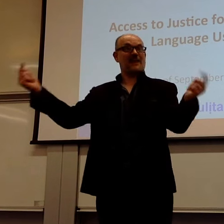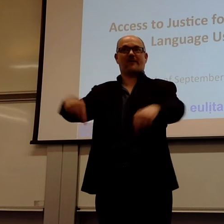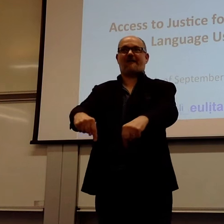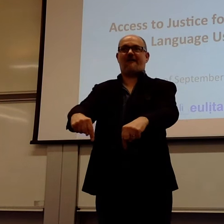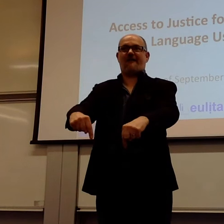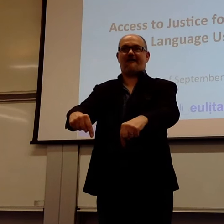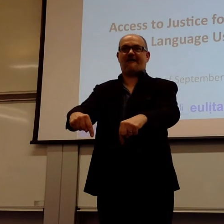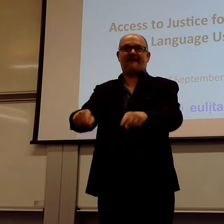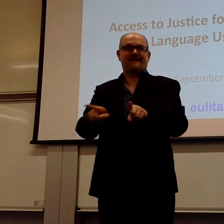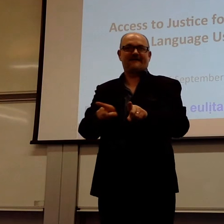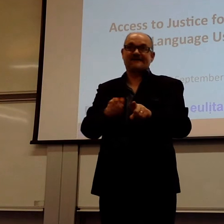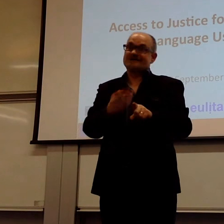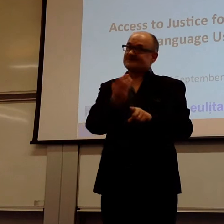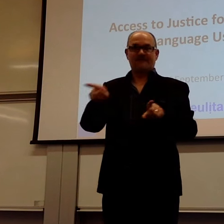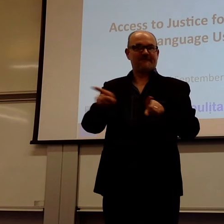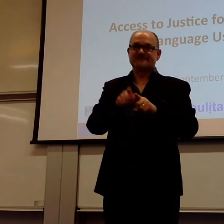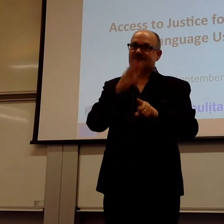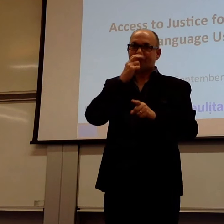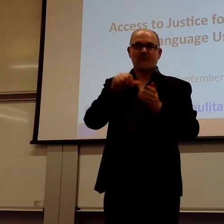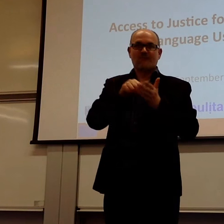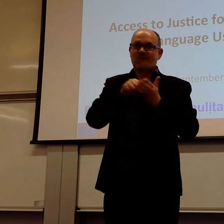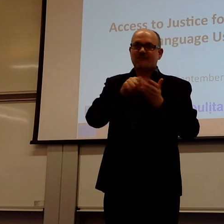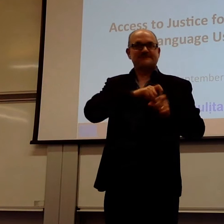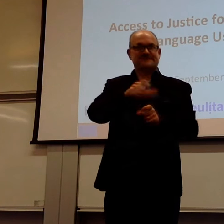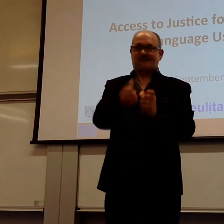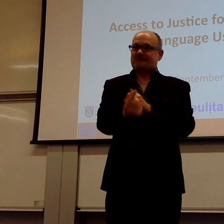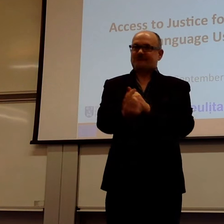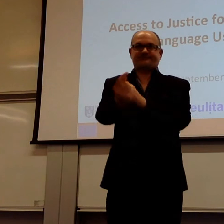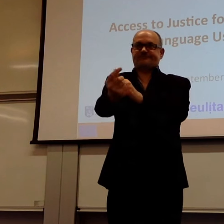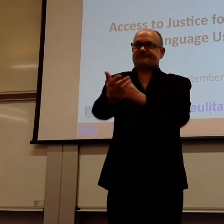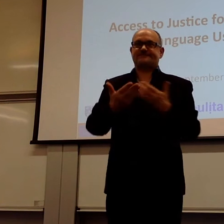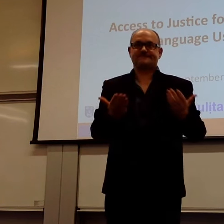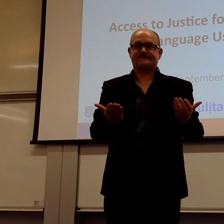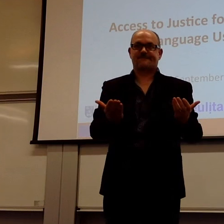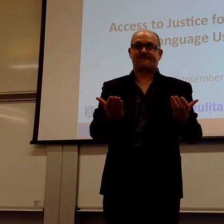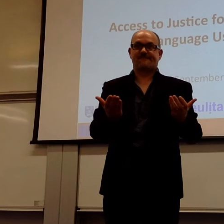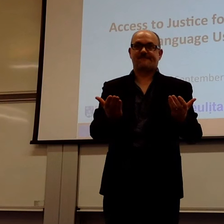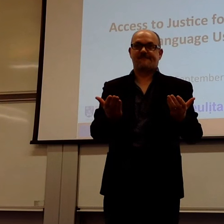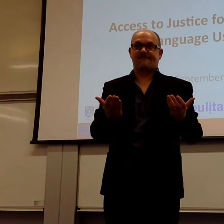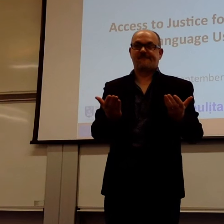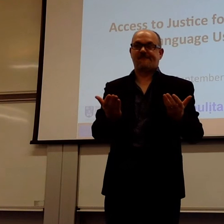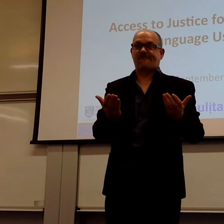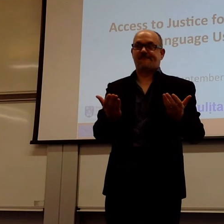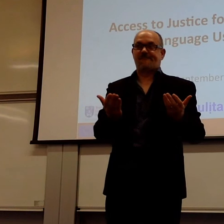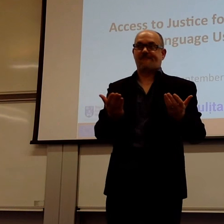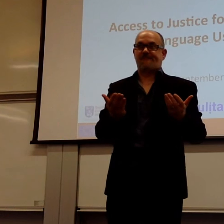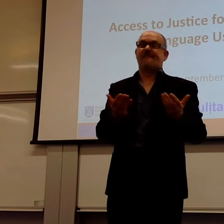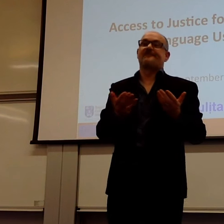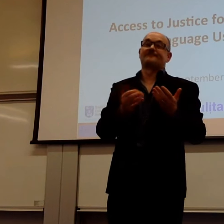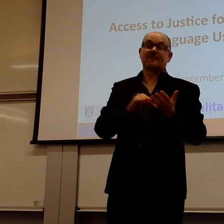again, here we are. Some of the same old problems still lingering in the system.